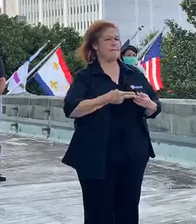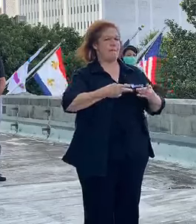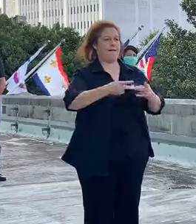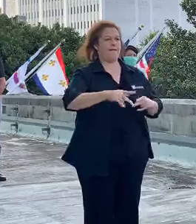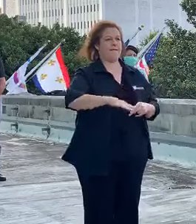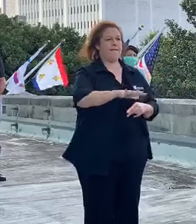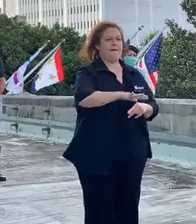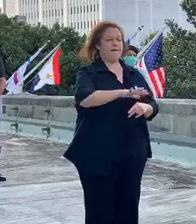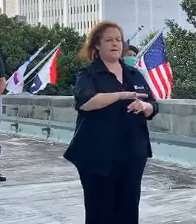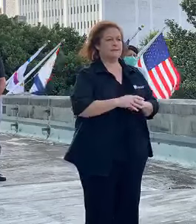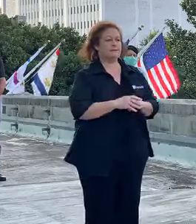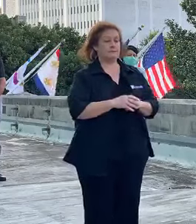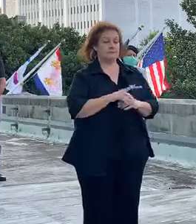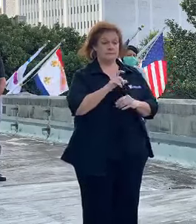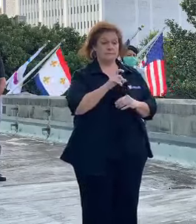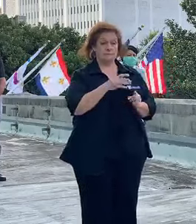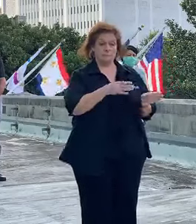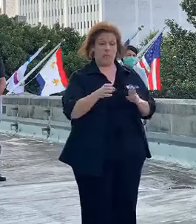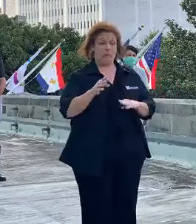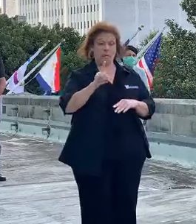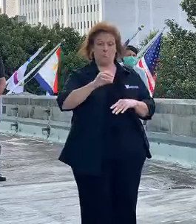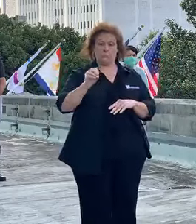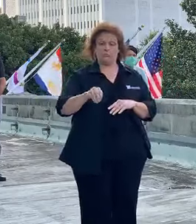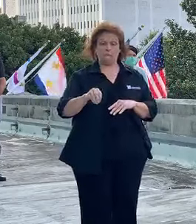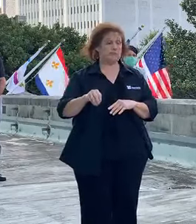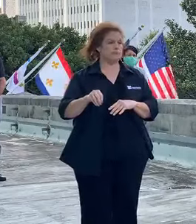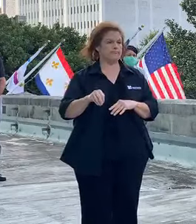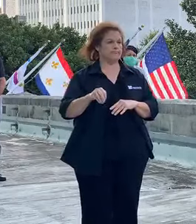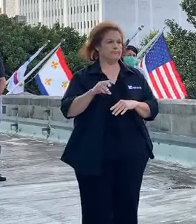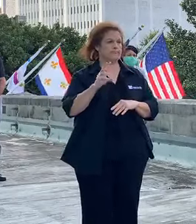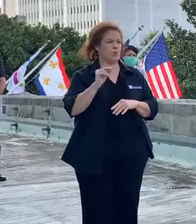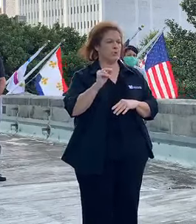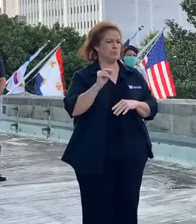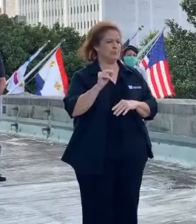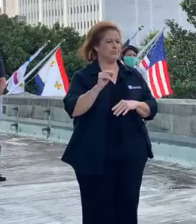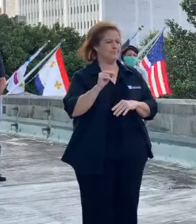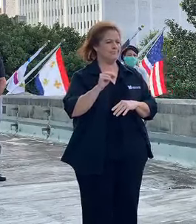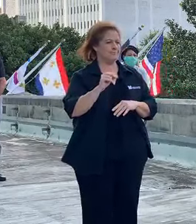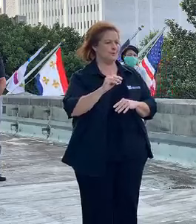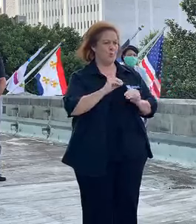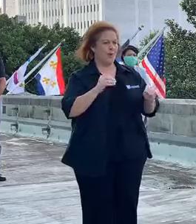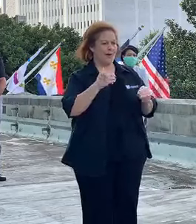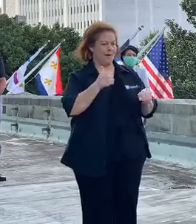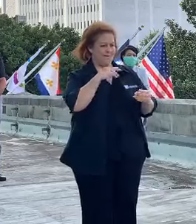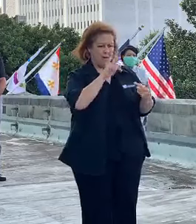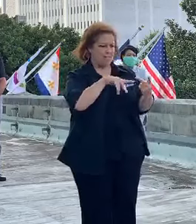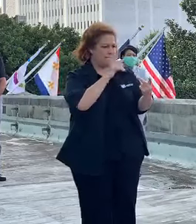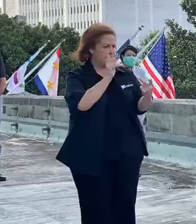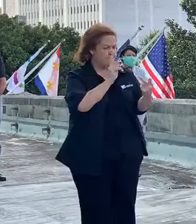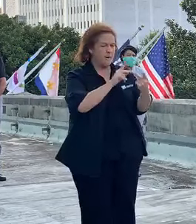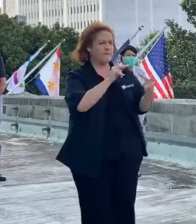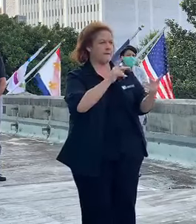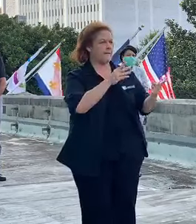Is the plan perfect? No. No city has a perfect plan.